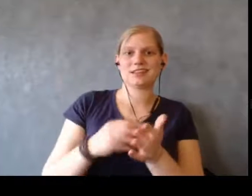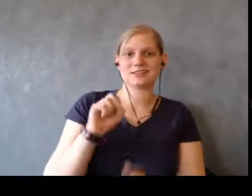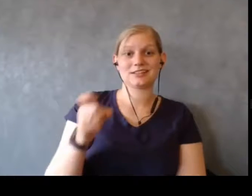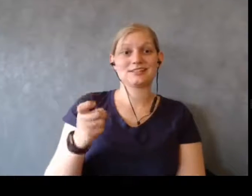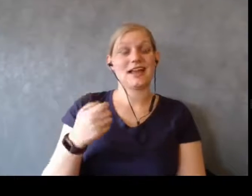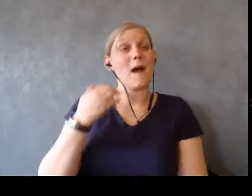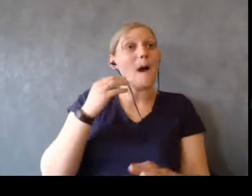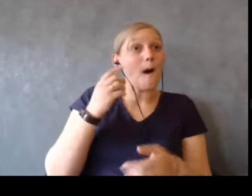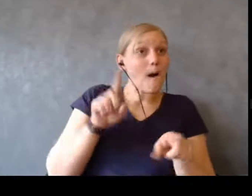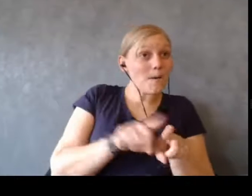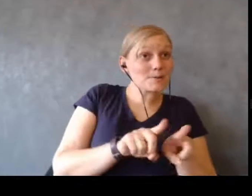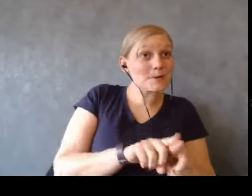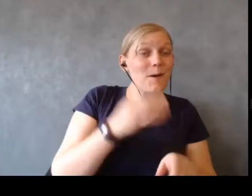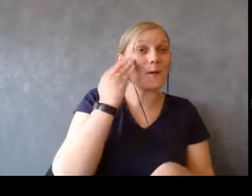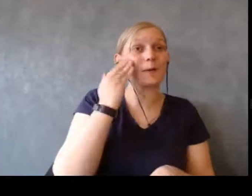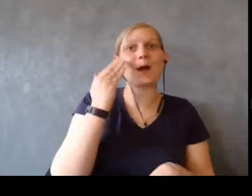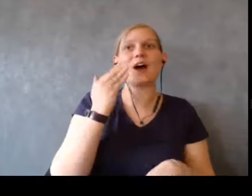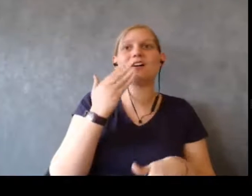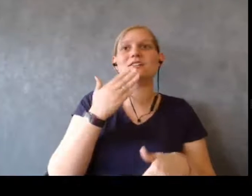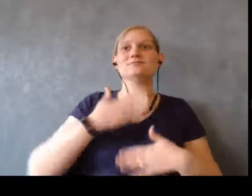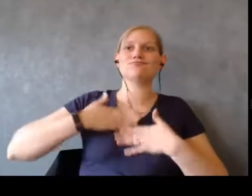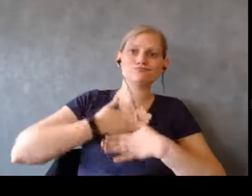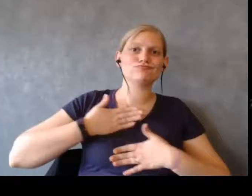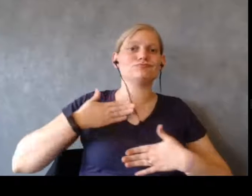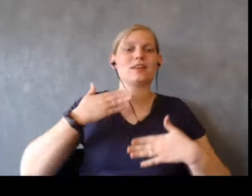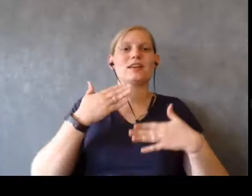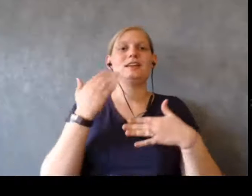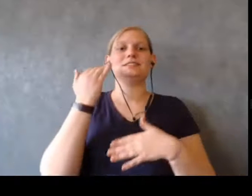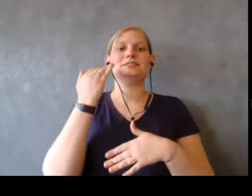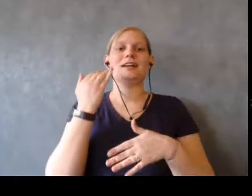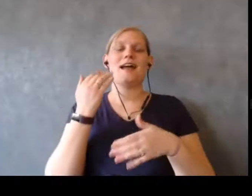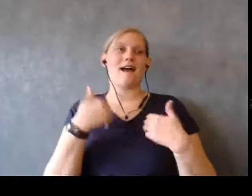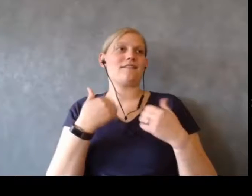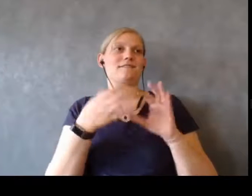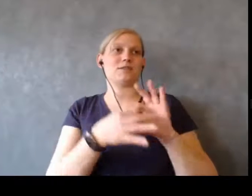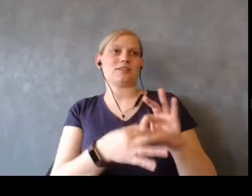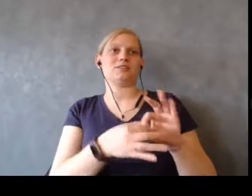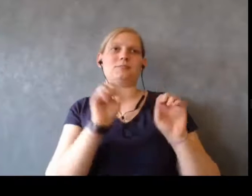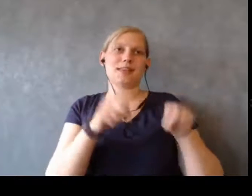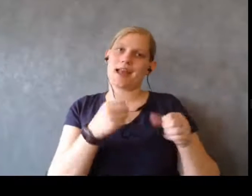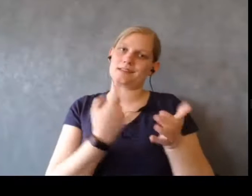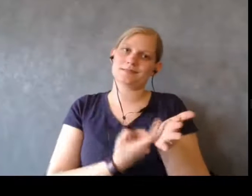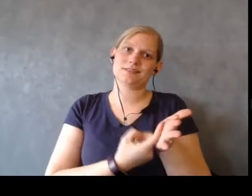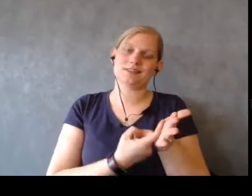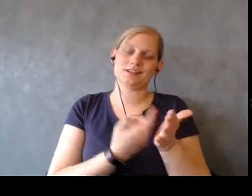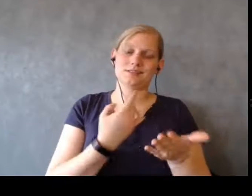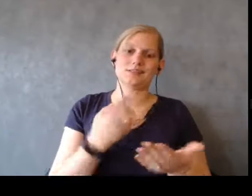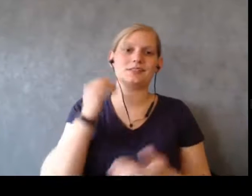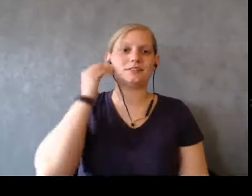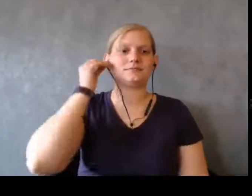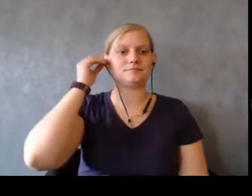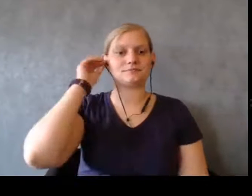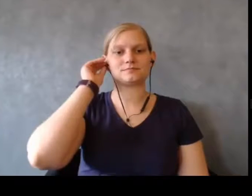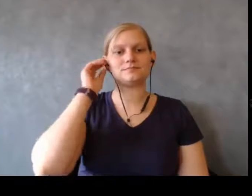and the pleasure that comes with relationships when two people can talk about sex. The other personal stake for me is